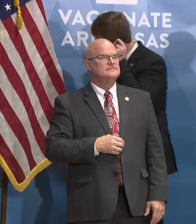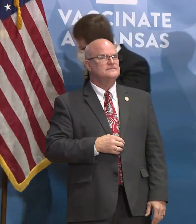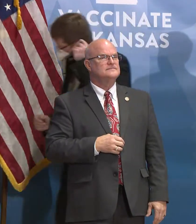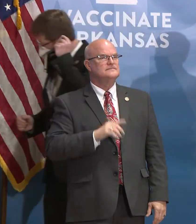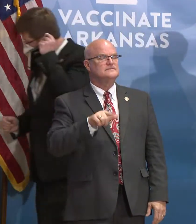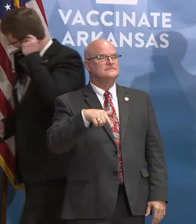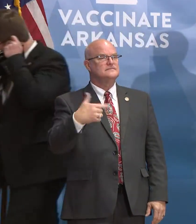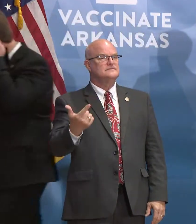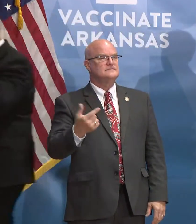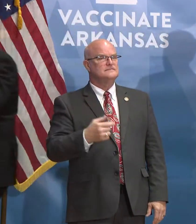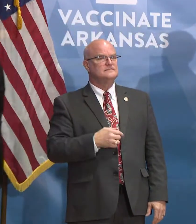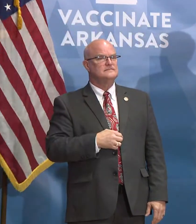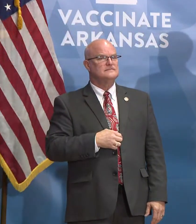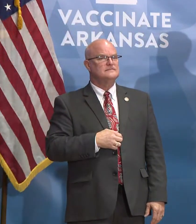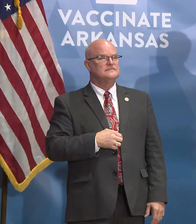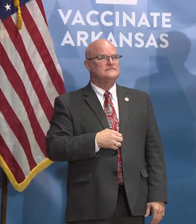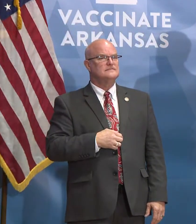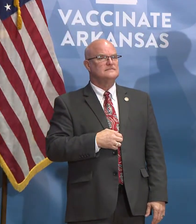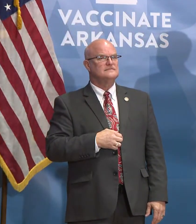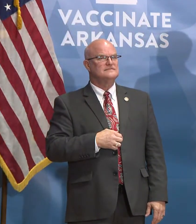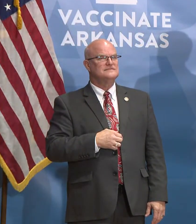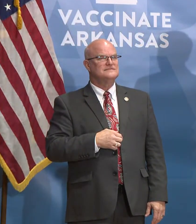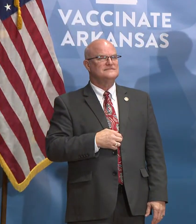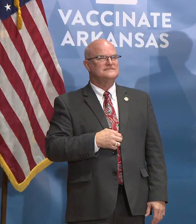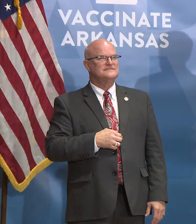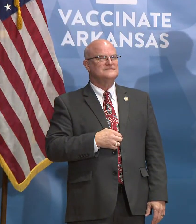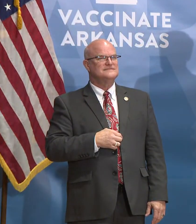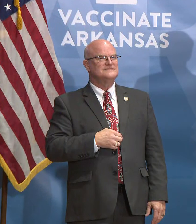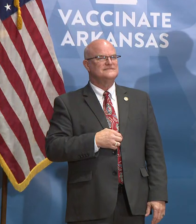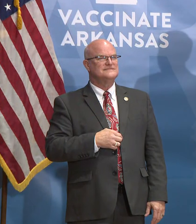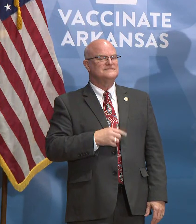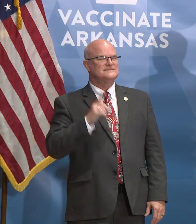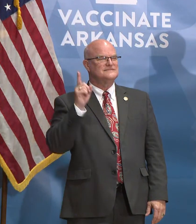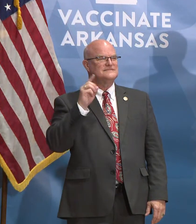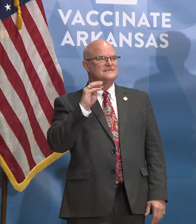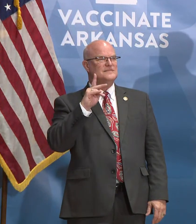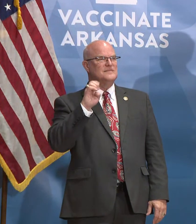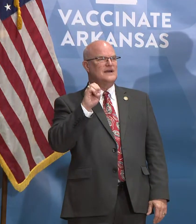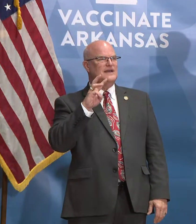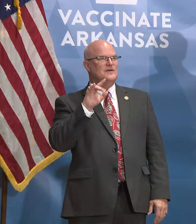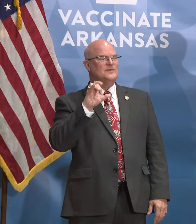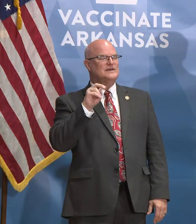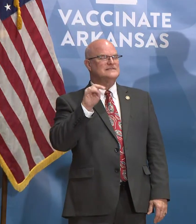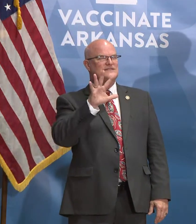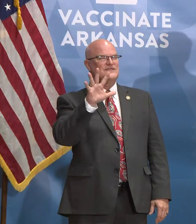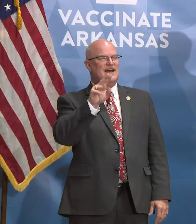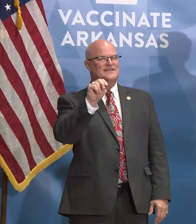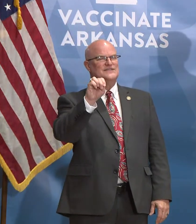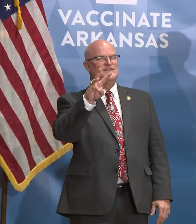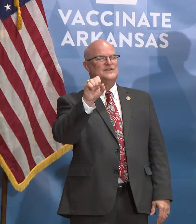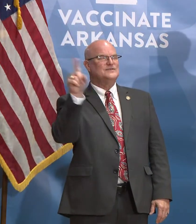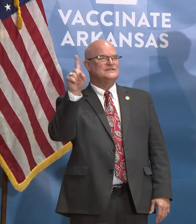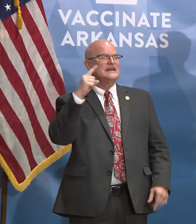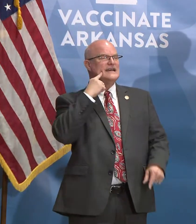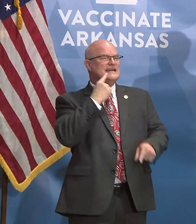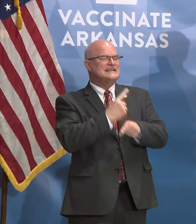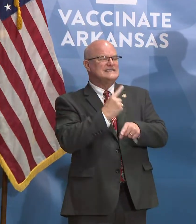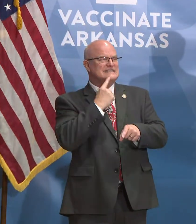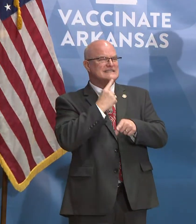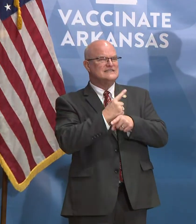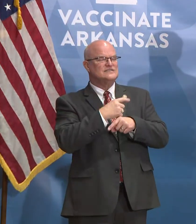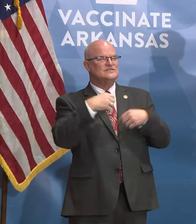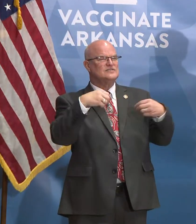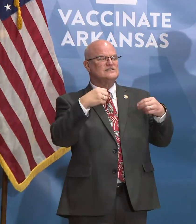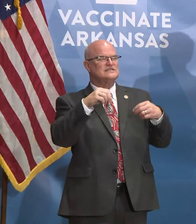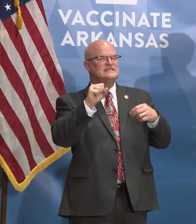Next question, John, right here at the table. Governor Hutchinson, this is Michael Wilson with 5 News. Our sister station in